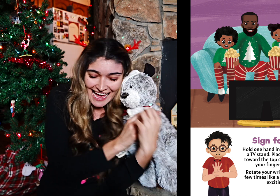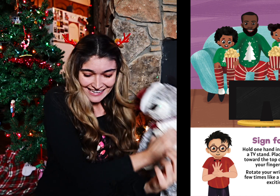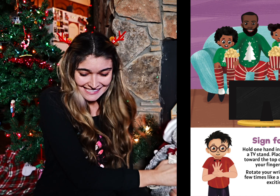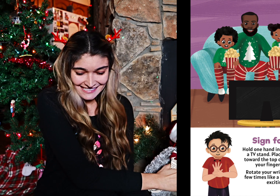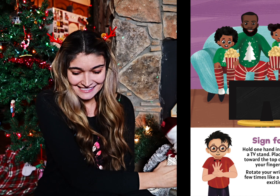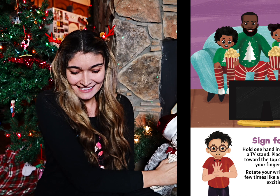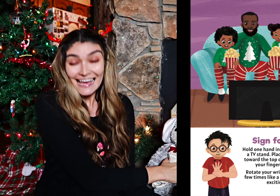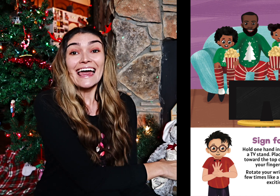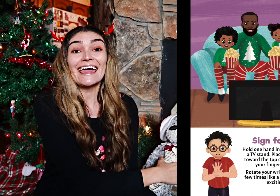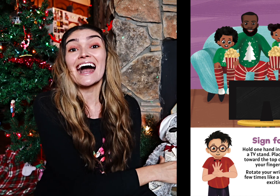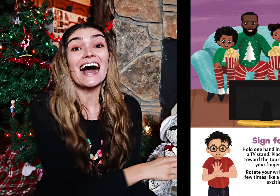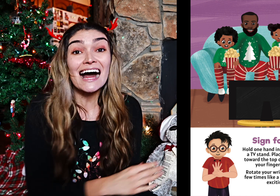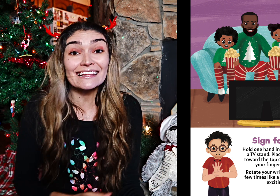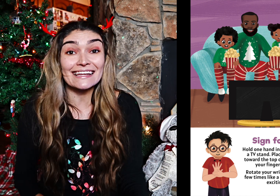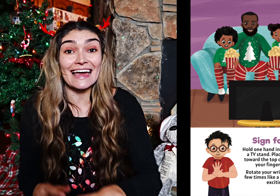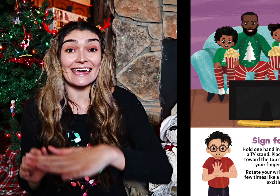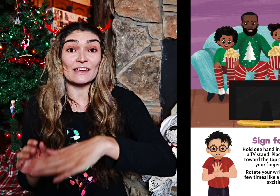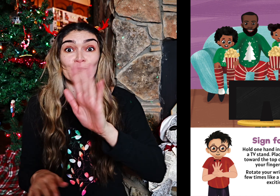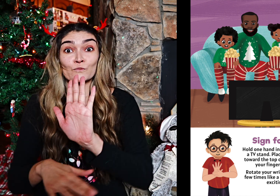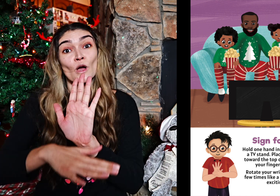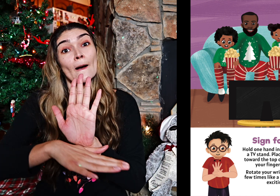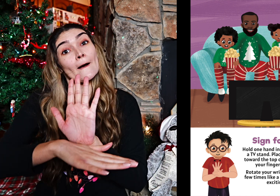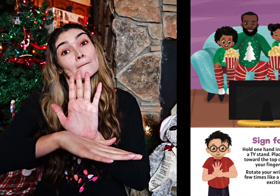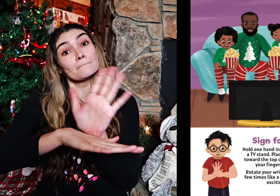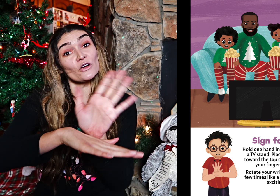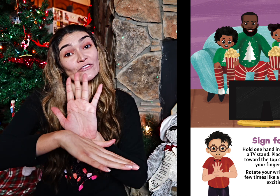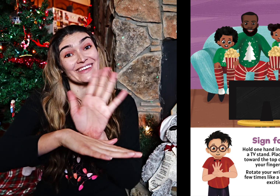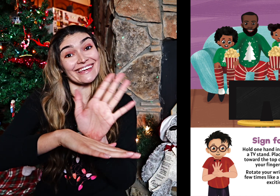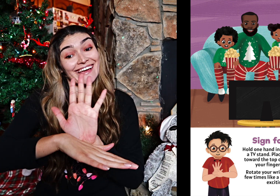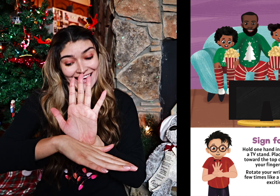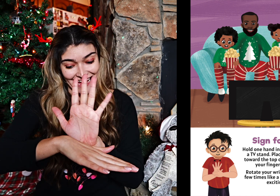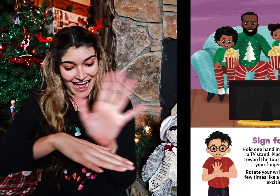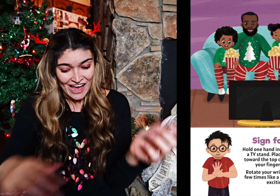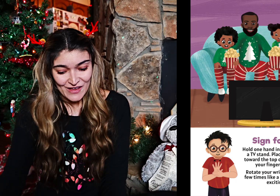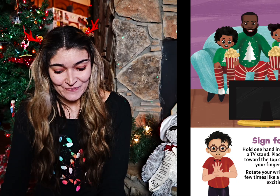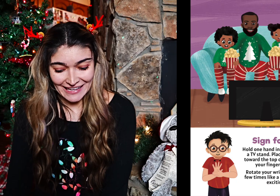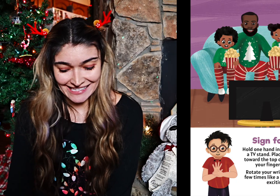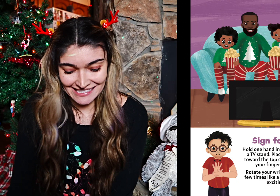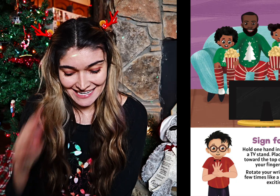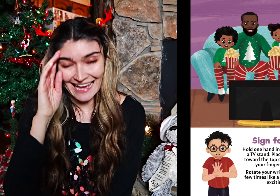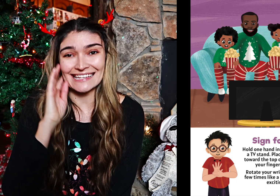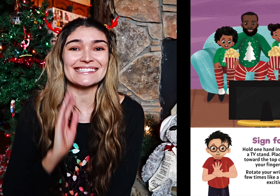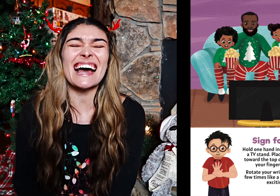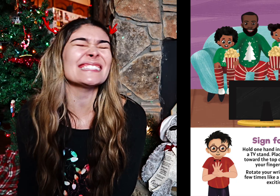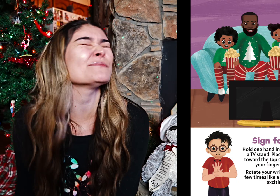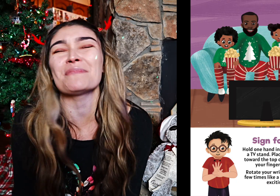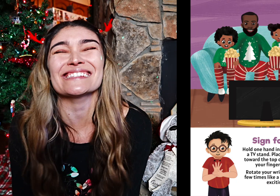tight. A holiday movie plays tonight. A special